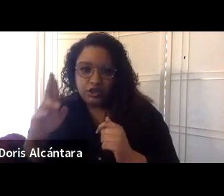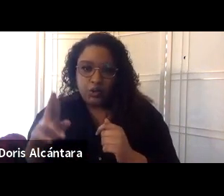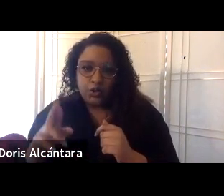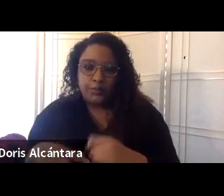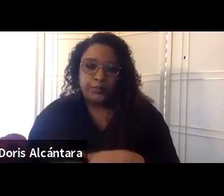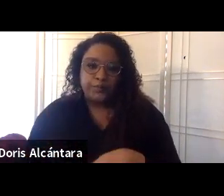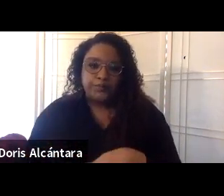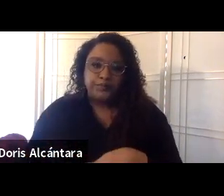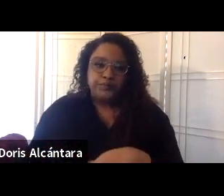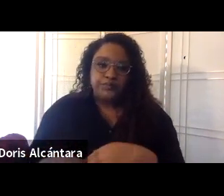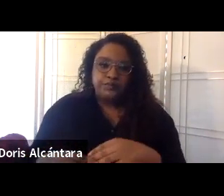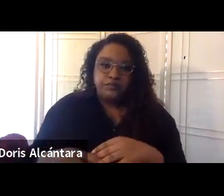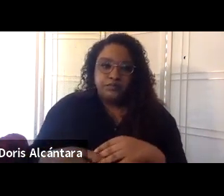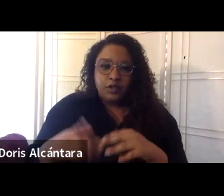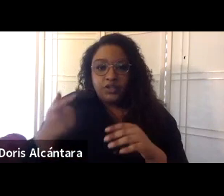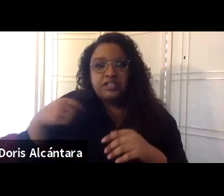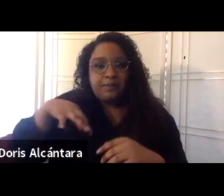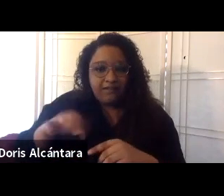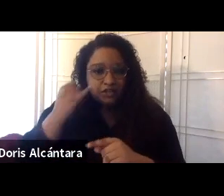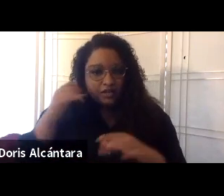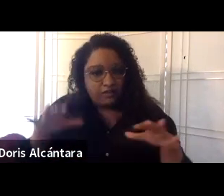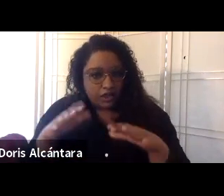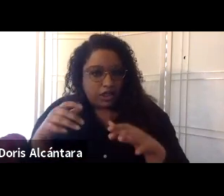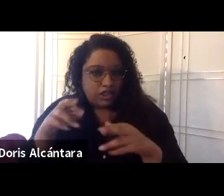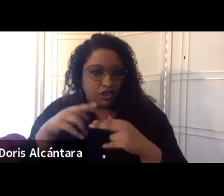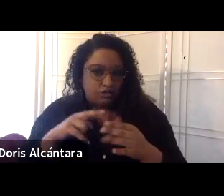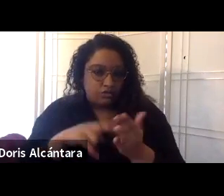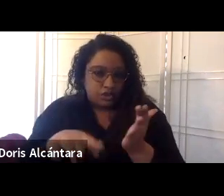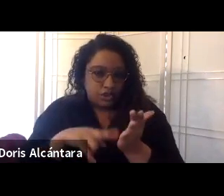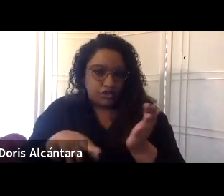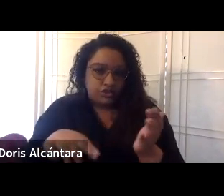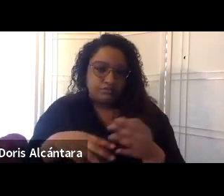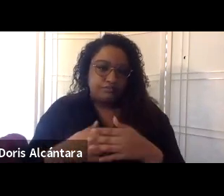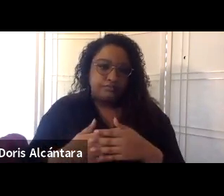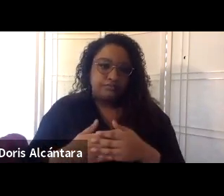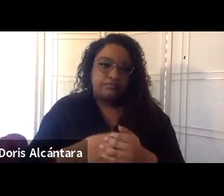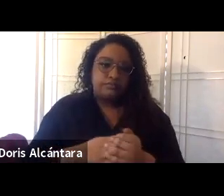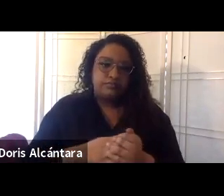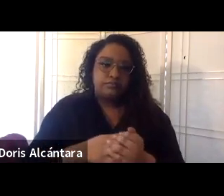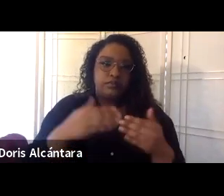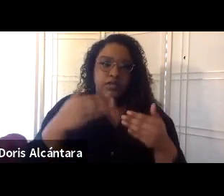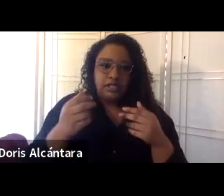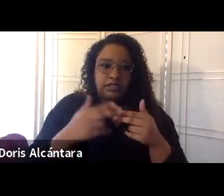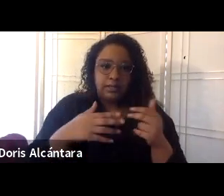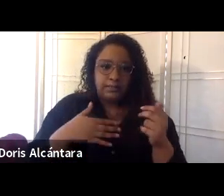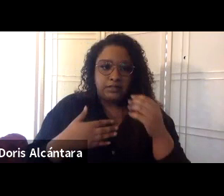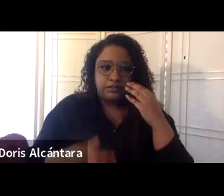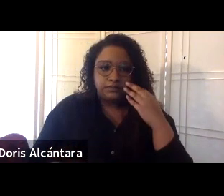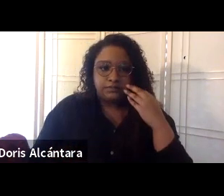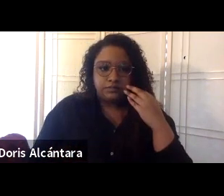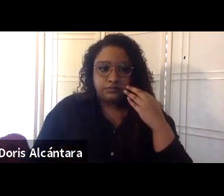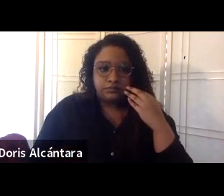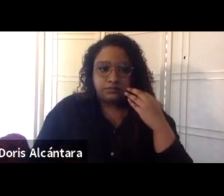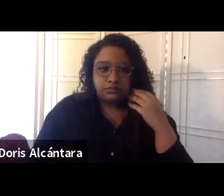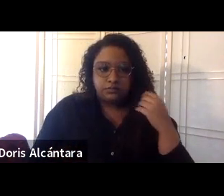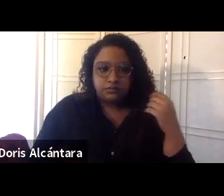Fulbright alumni, you have access to JSTOR. So that's one of the benefits that you have if you're conducting further research